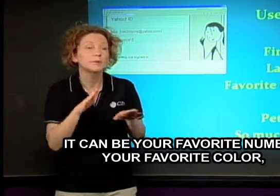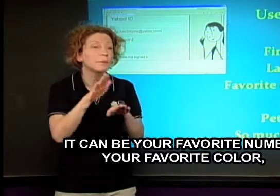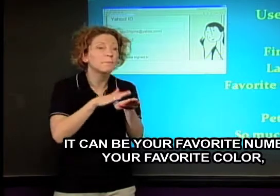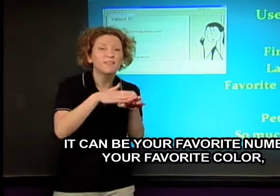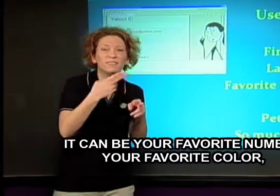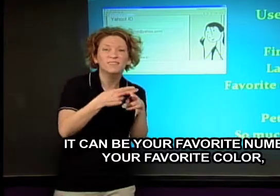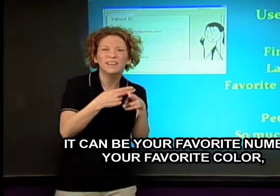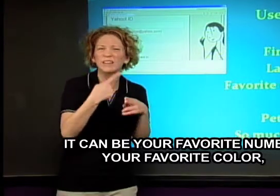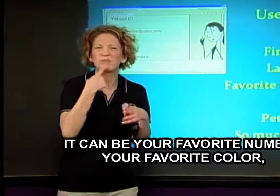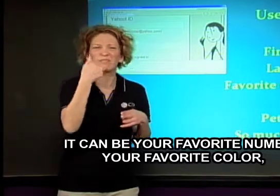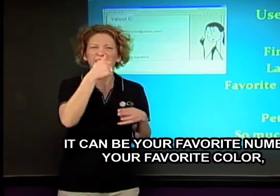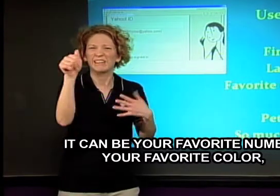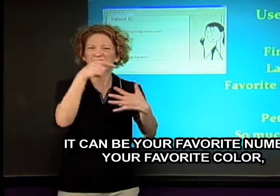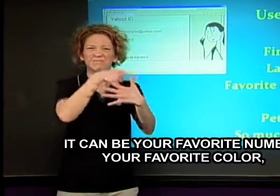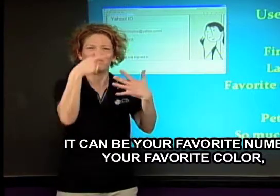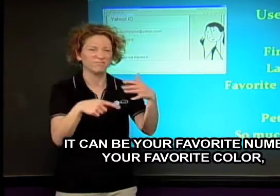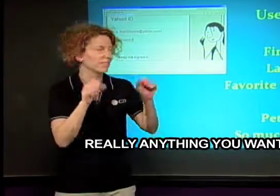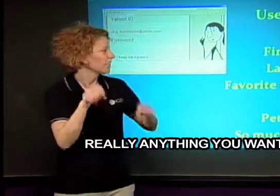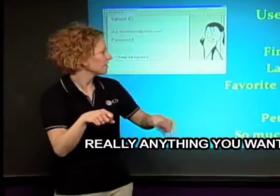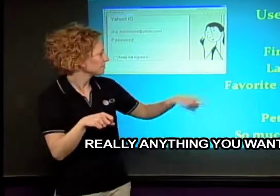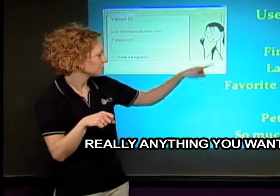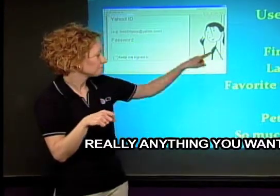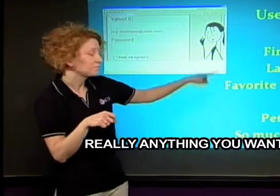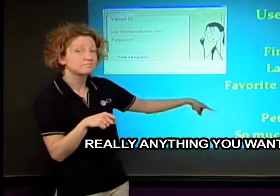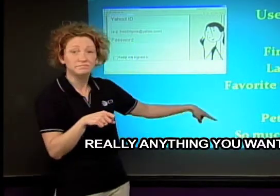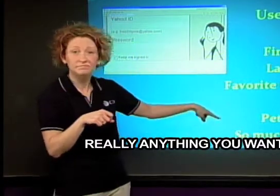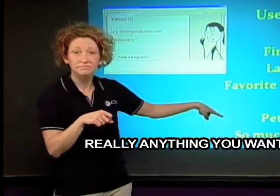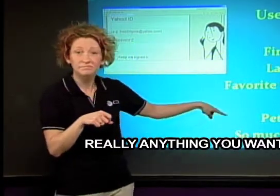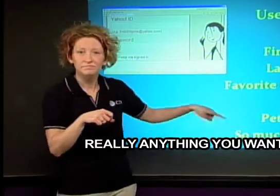your favorite color, really anything you want.